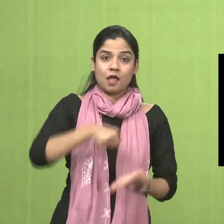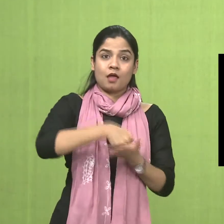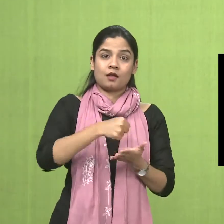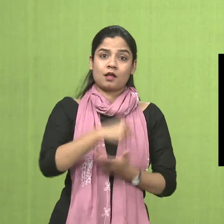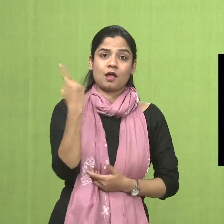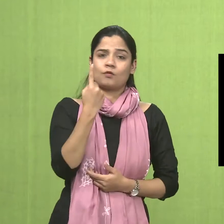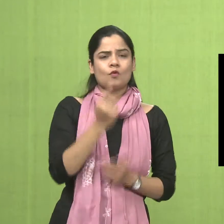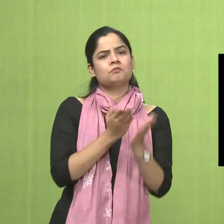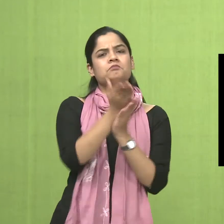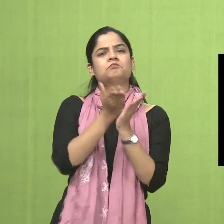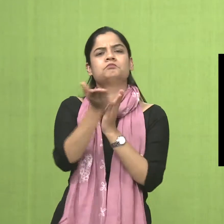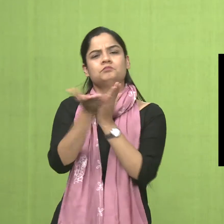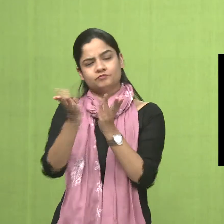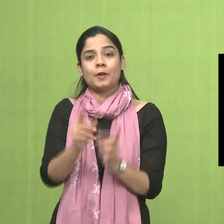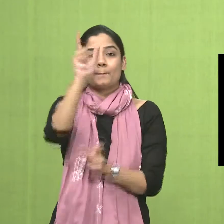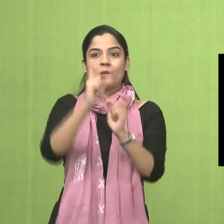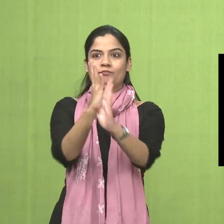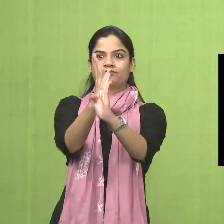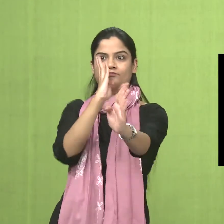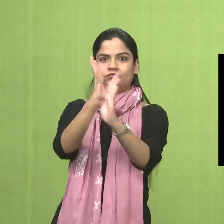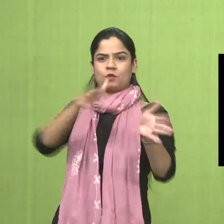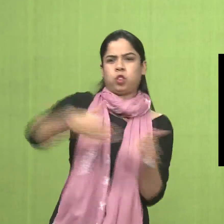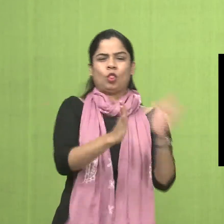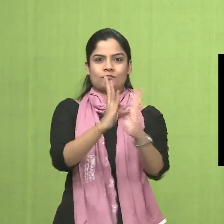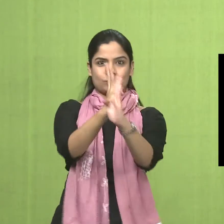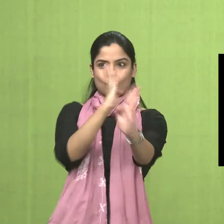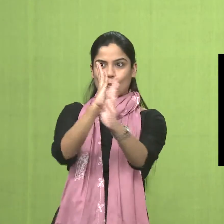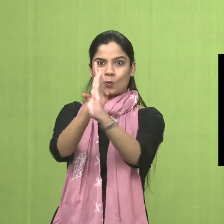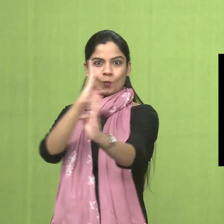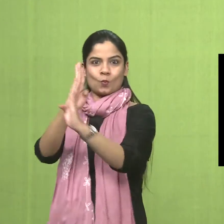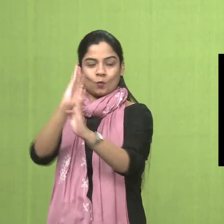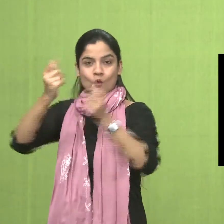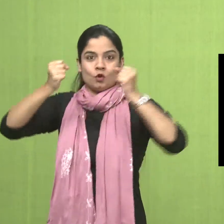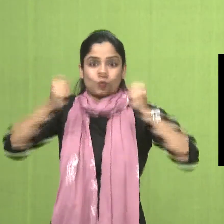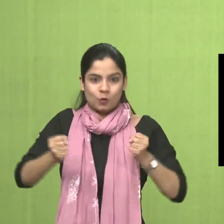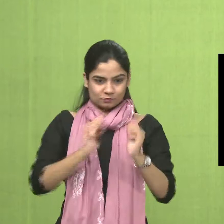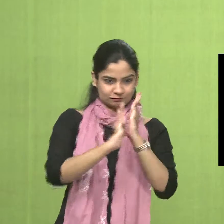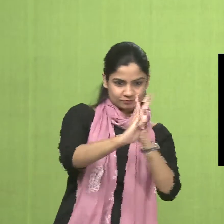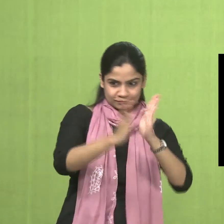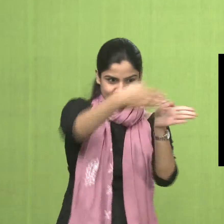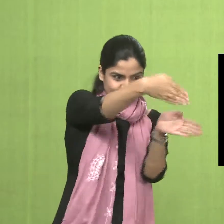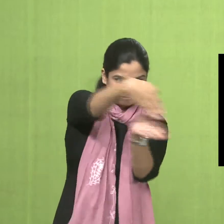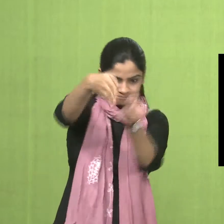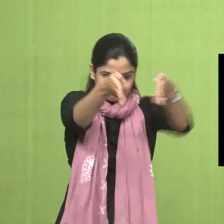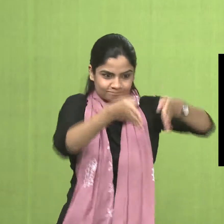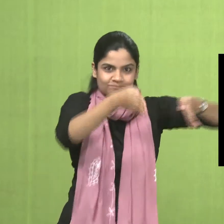of chairs, sequence of food that has been kept in the kitchen, etc. So anything that is aligned in a particular